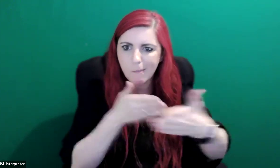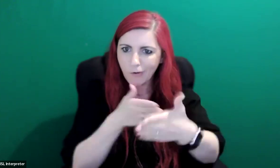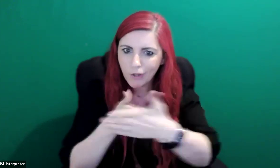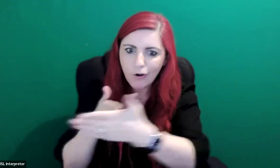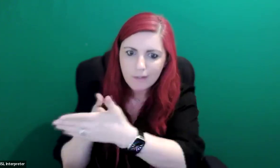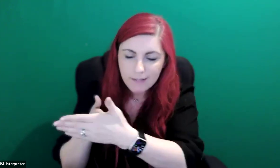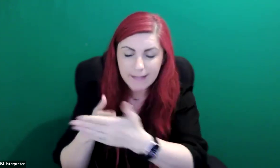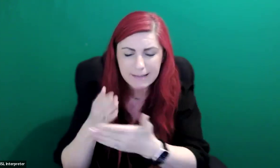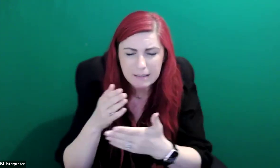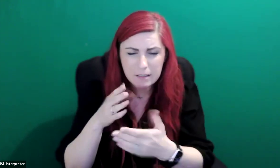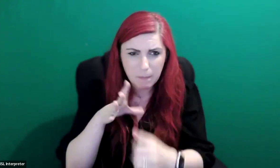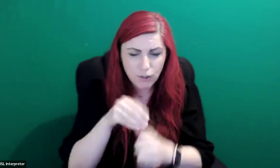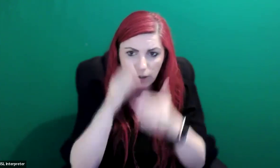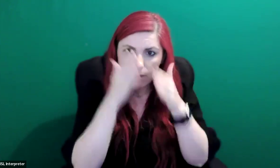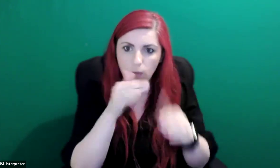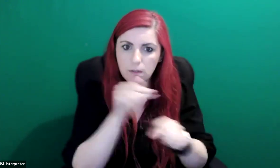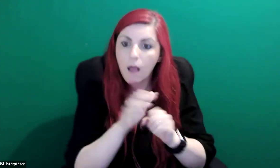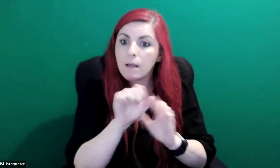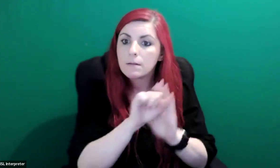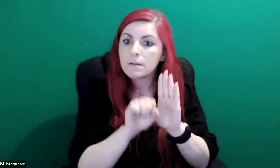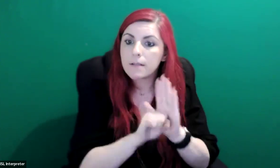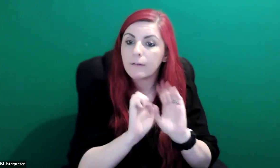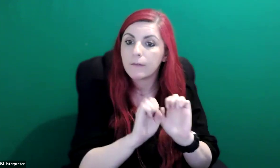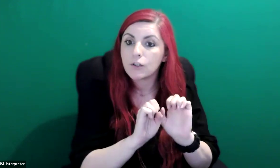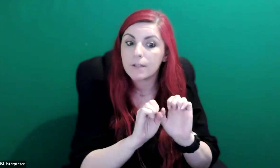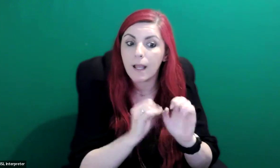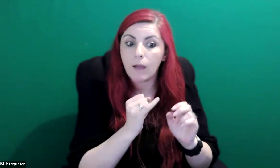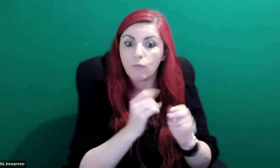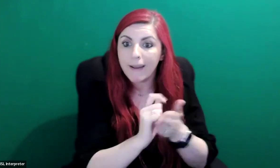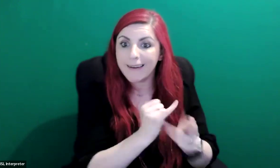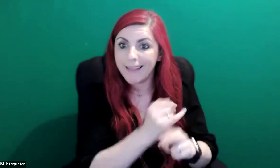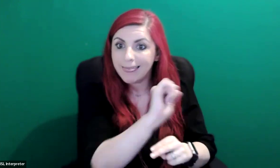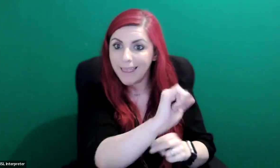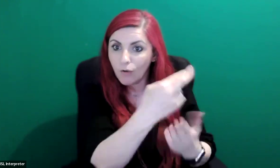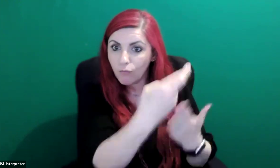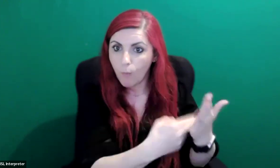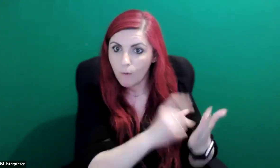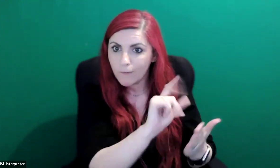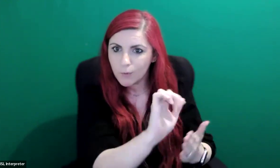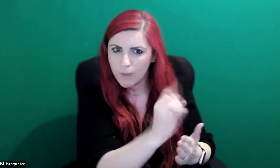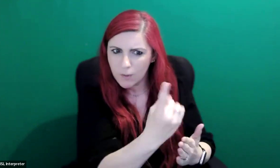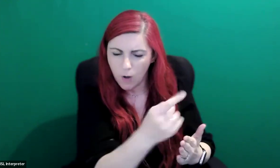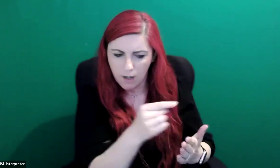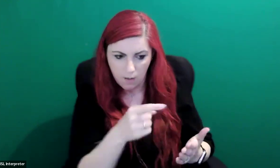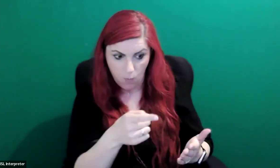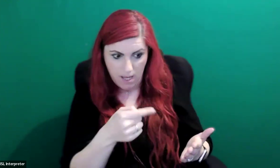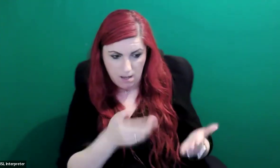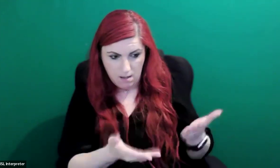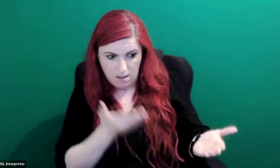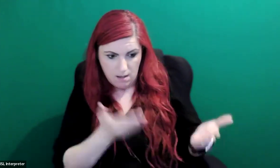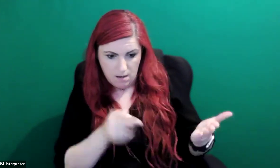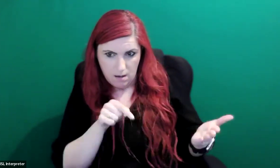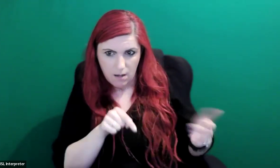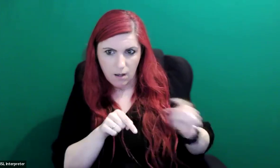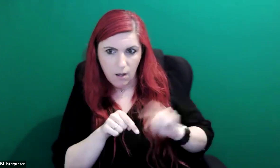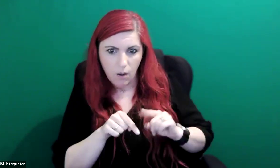at what the state has provided in its own report in 2021 and looking at, you know, what has